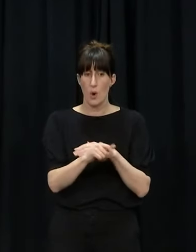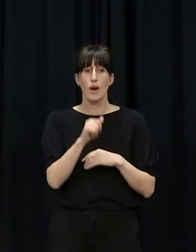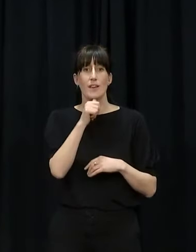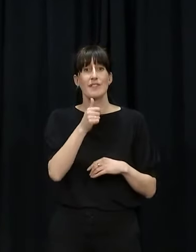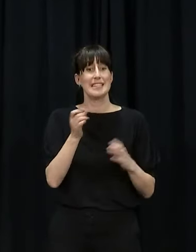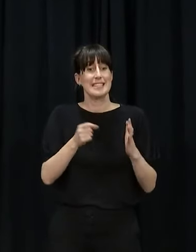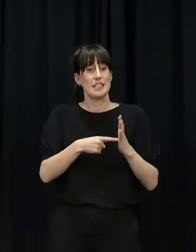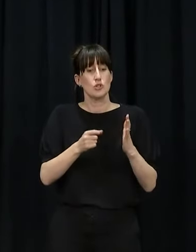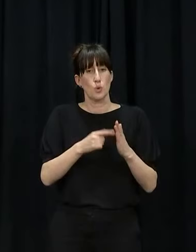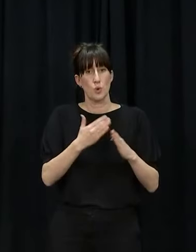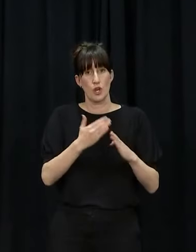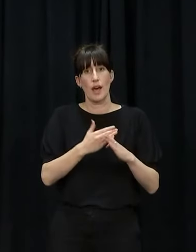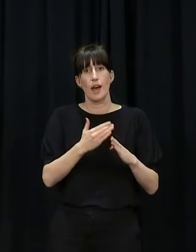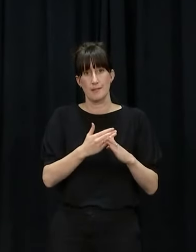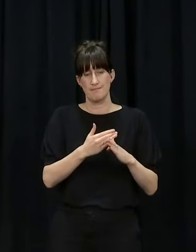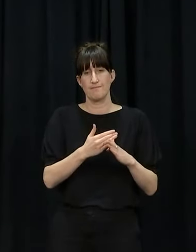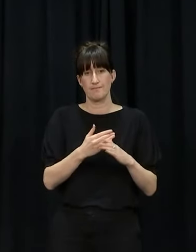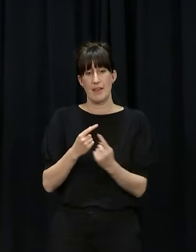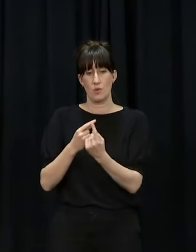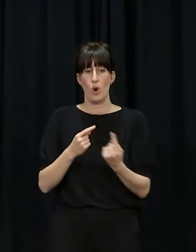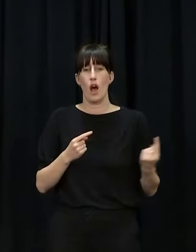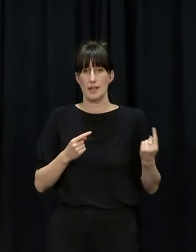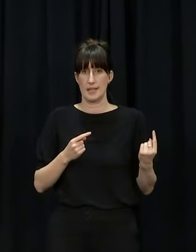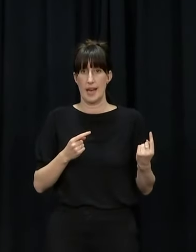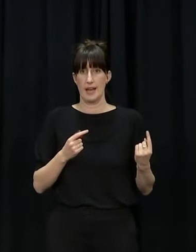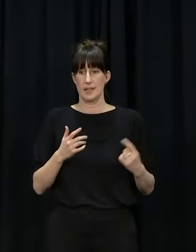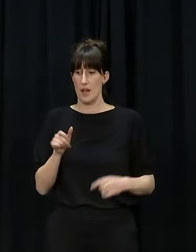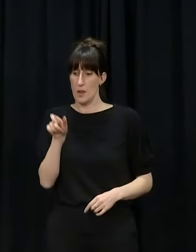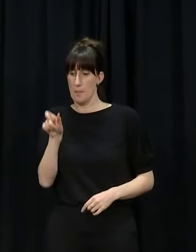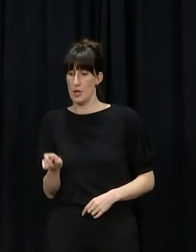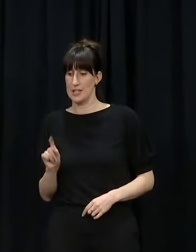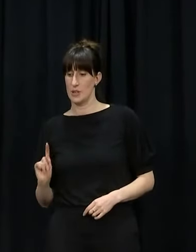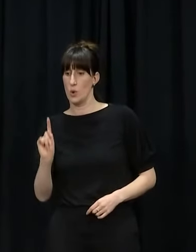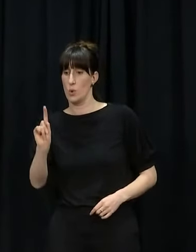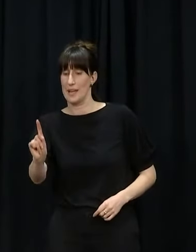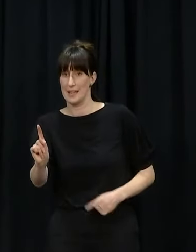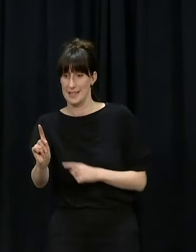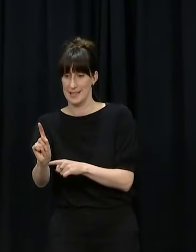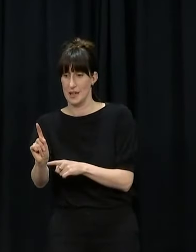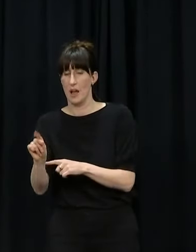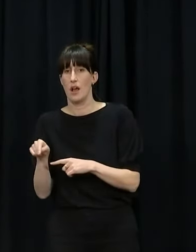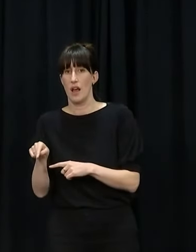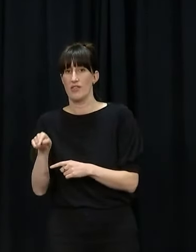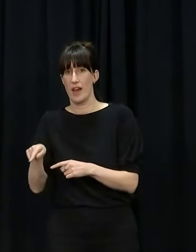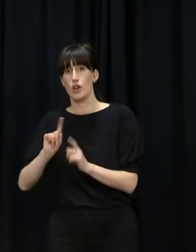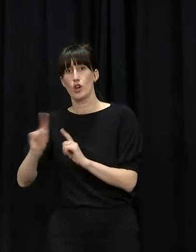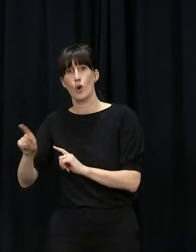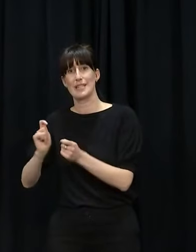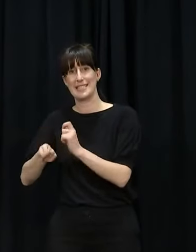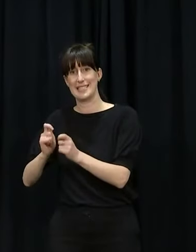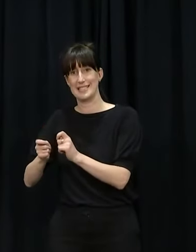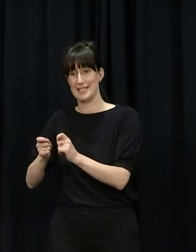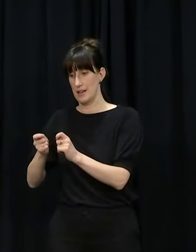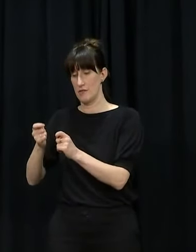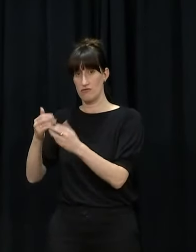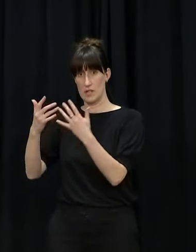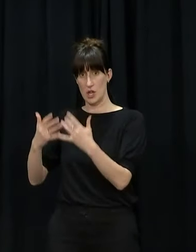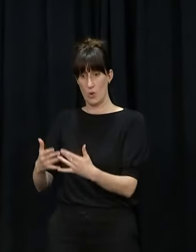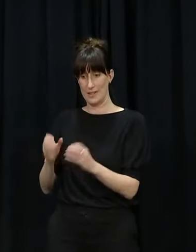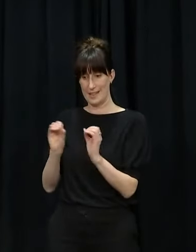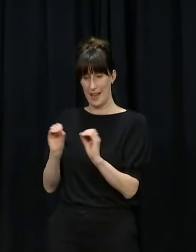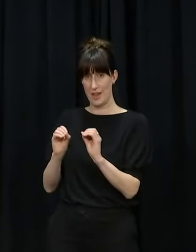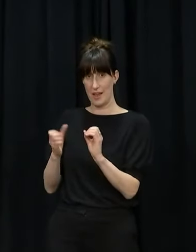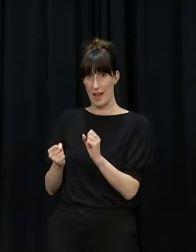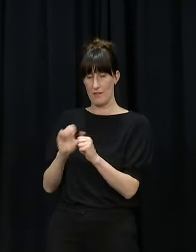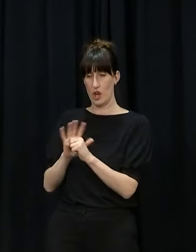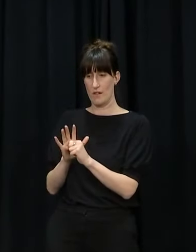worker, they need to isolate until that person who's been at a location of interest has returned a negative test after